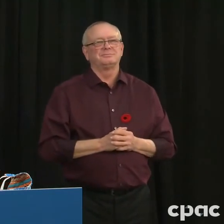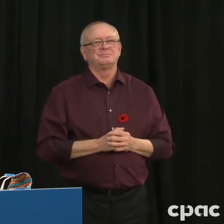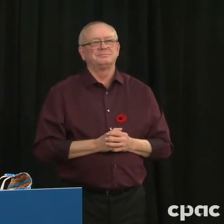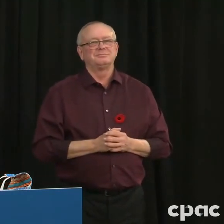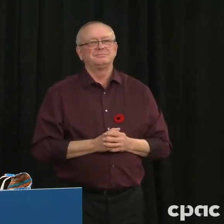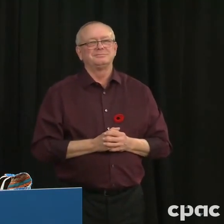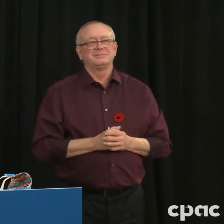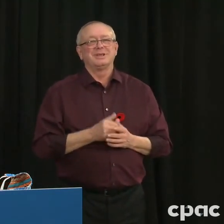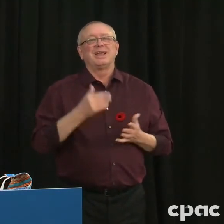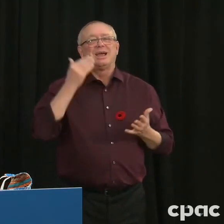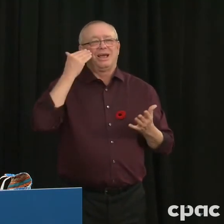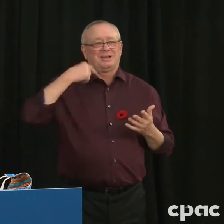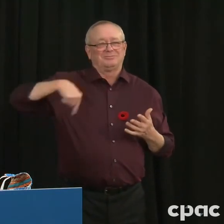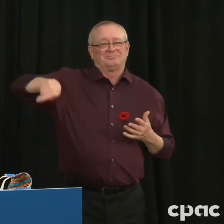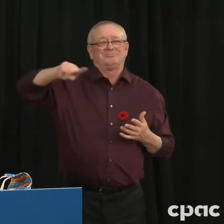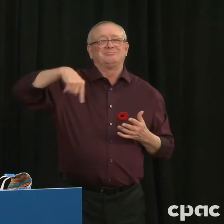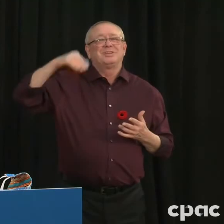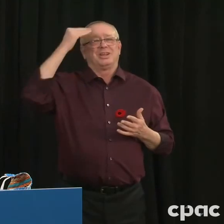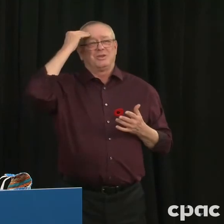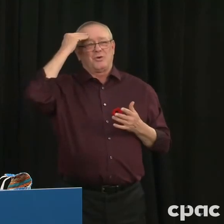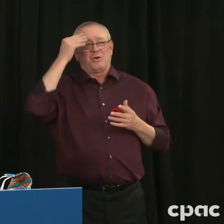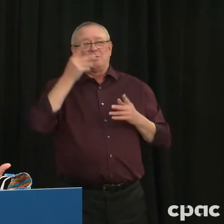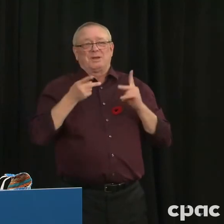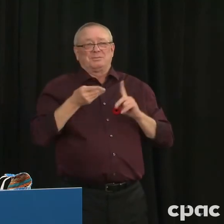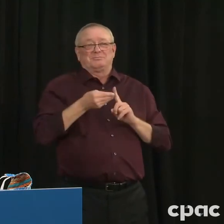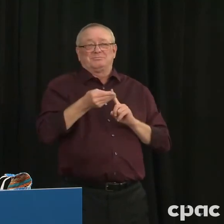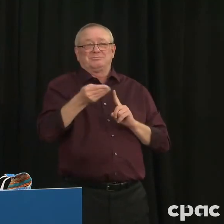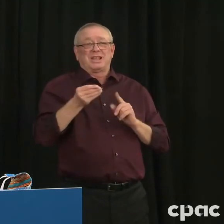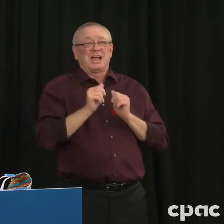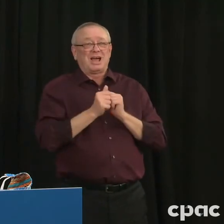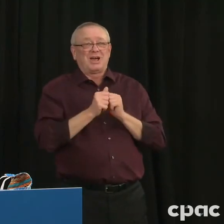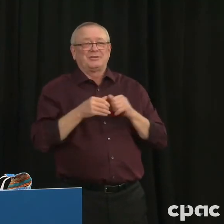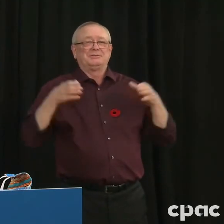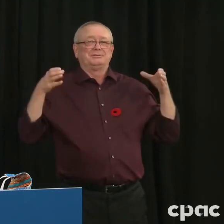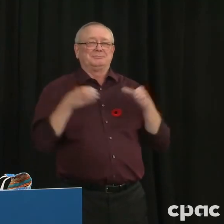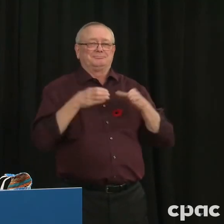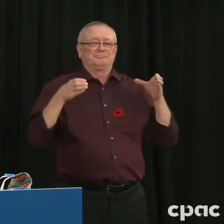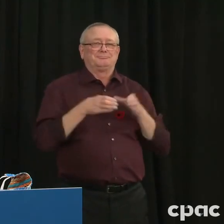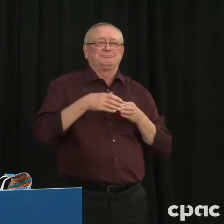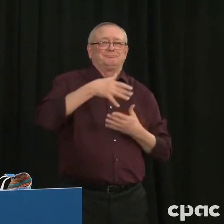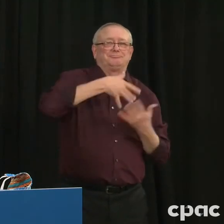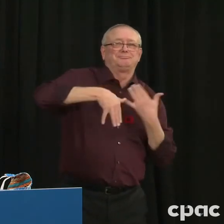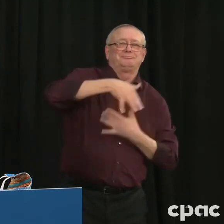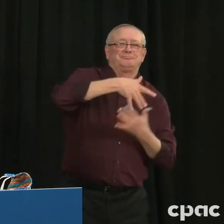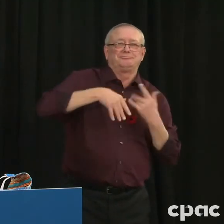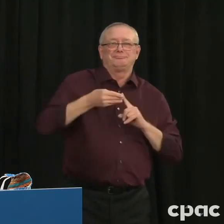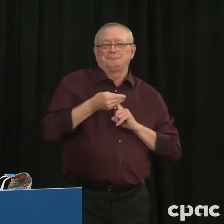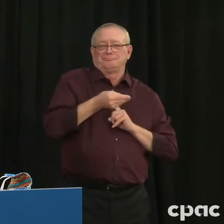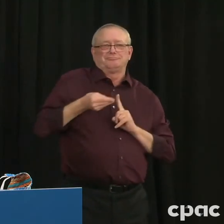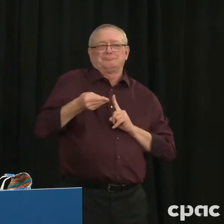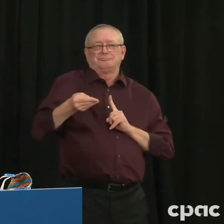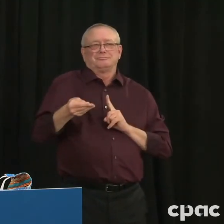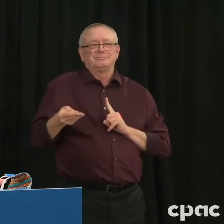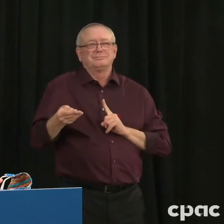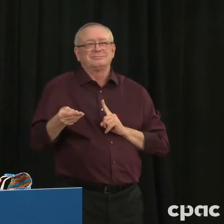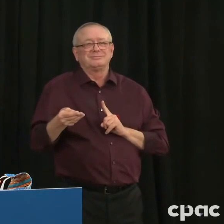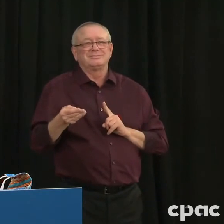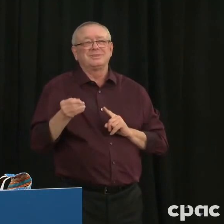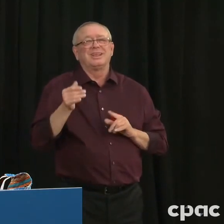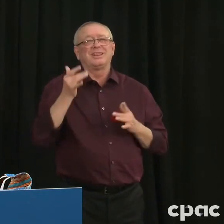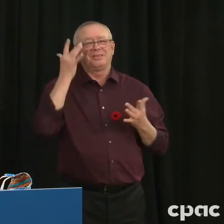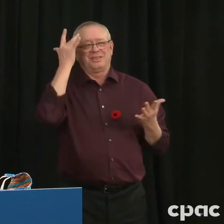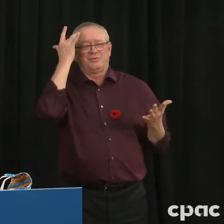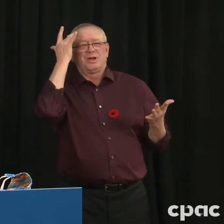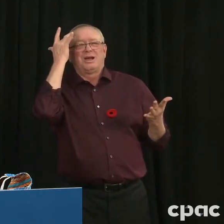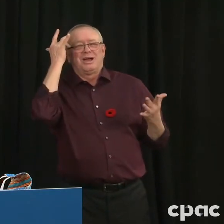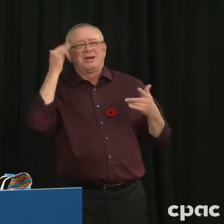households and in social gatherings. And as you say, that is why we have focused our restrictions on those contexts. We